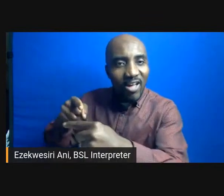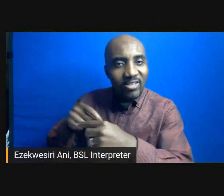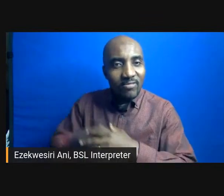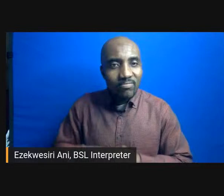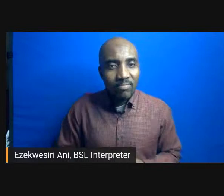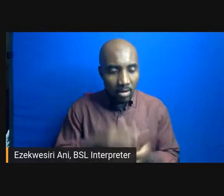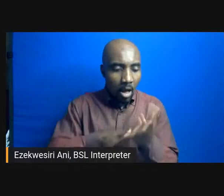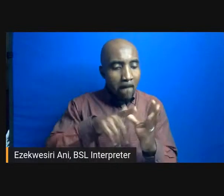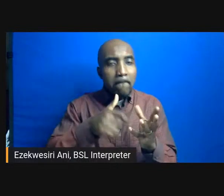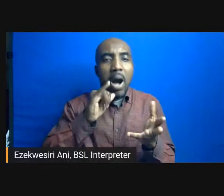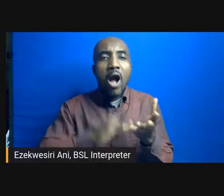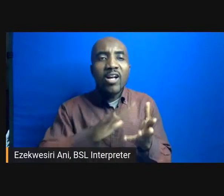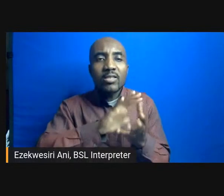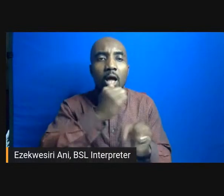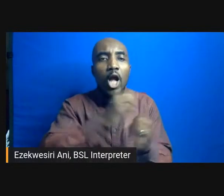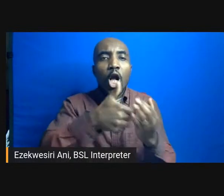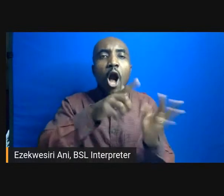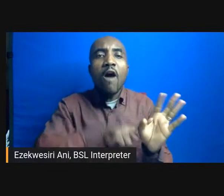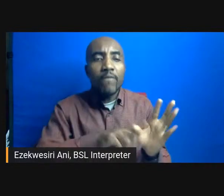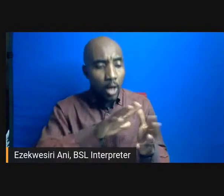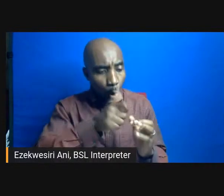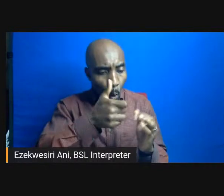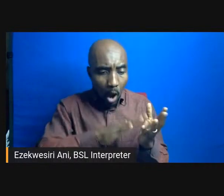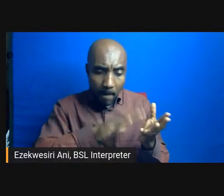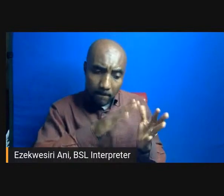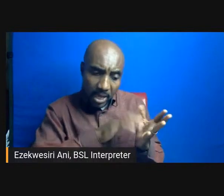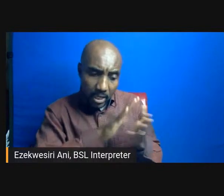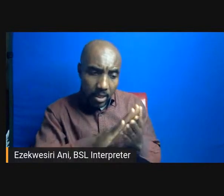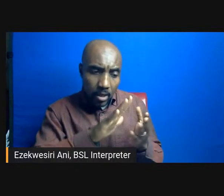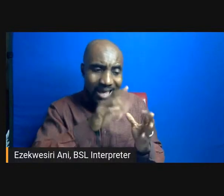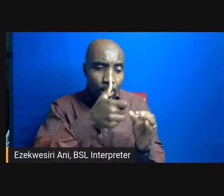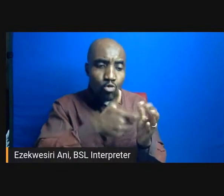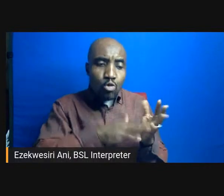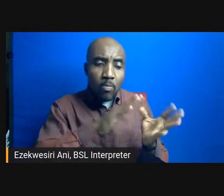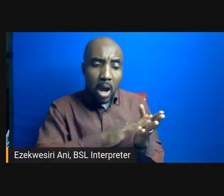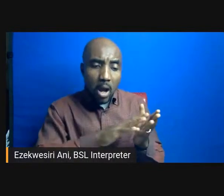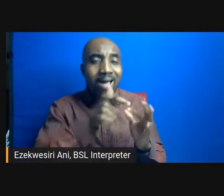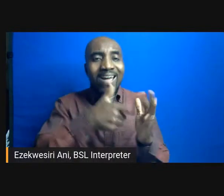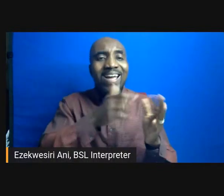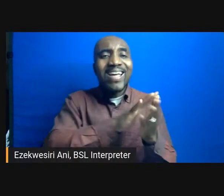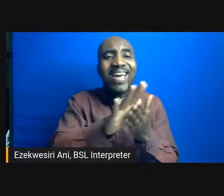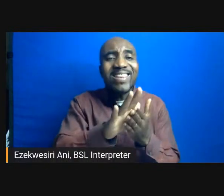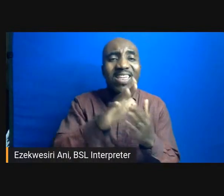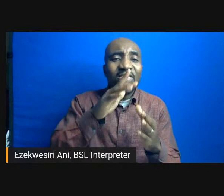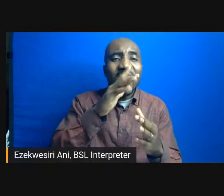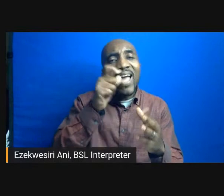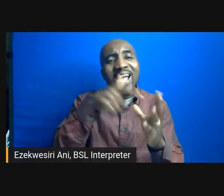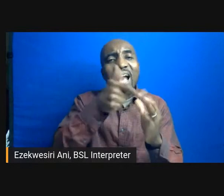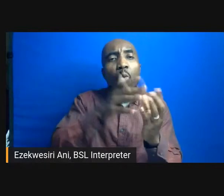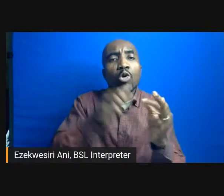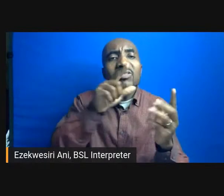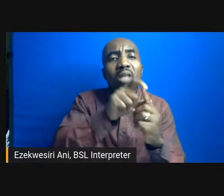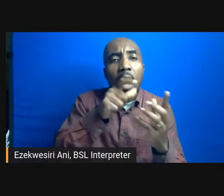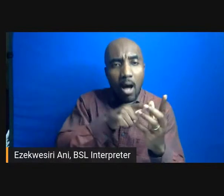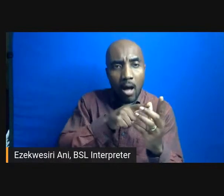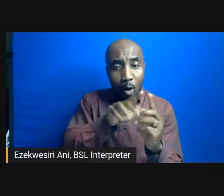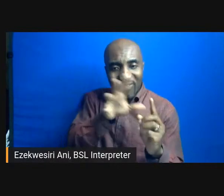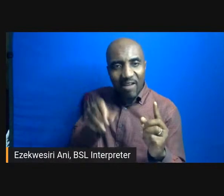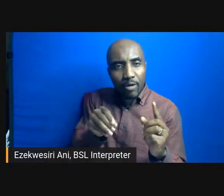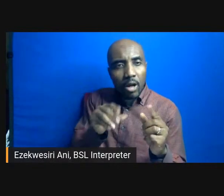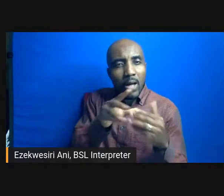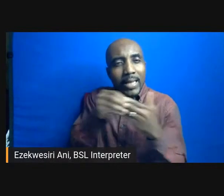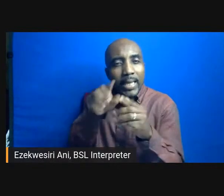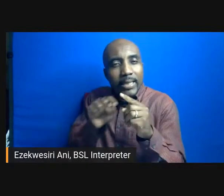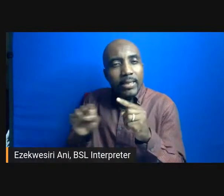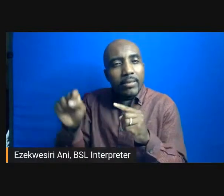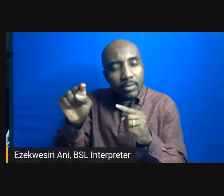Marcus Garvey, Kwame Nkrumah, Kenneth Kaunda, and many others learned from